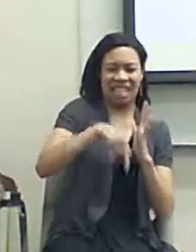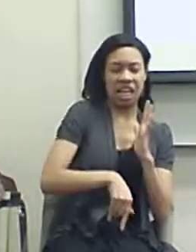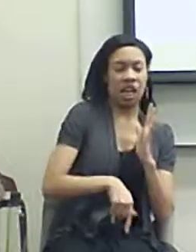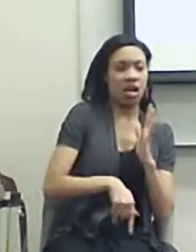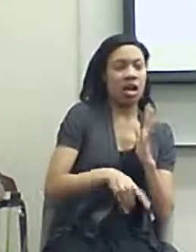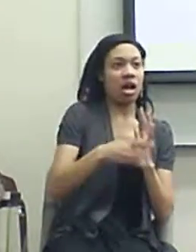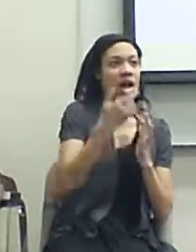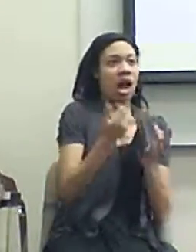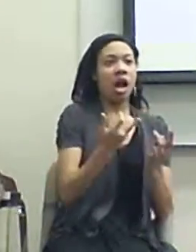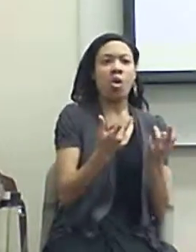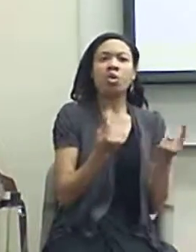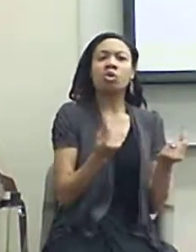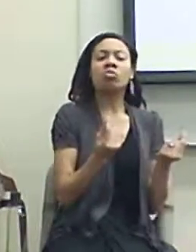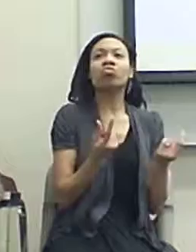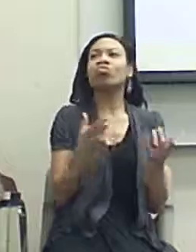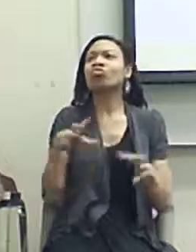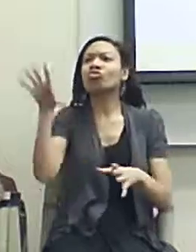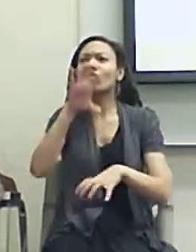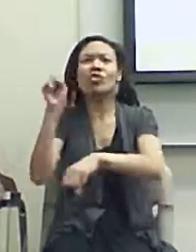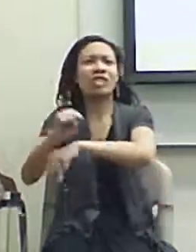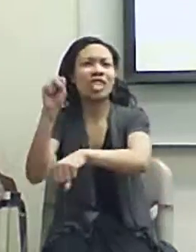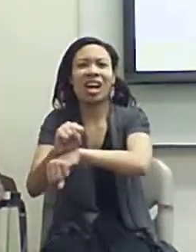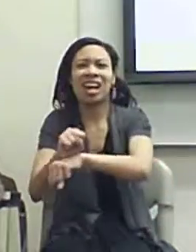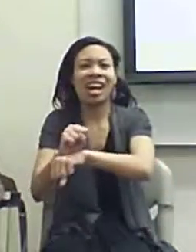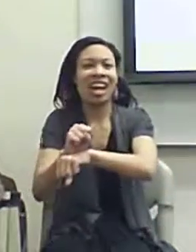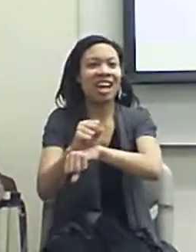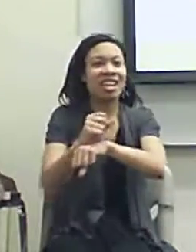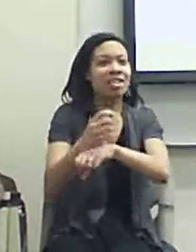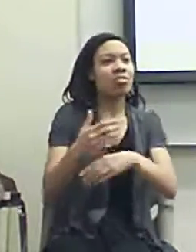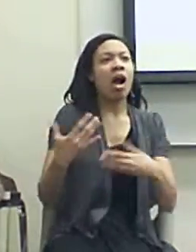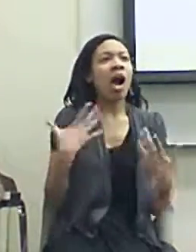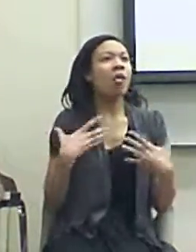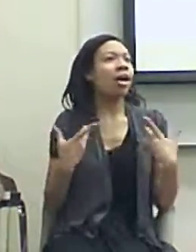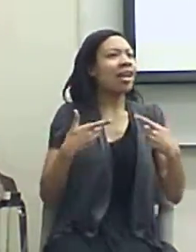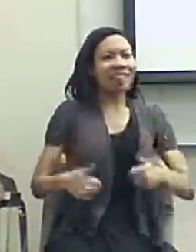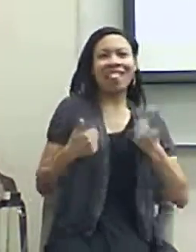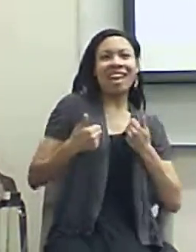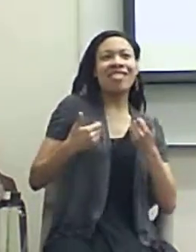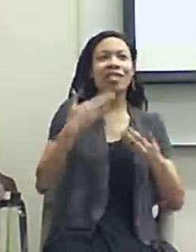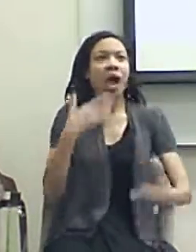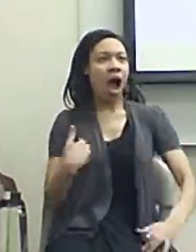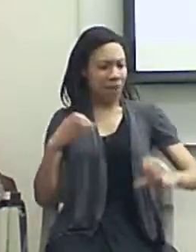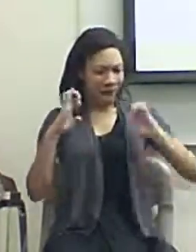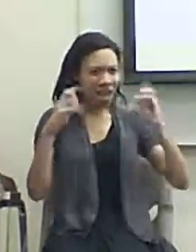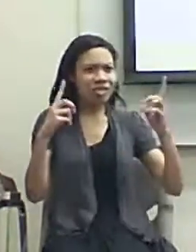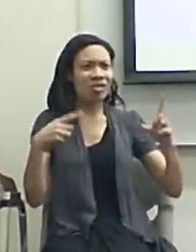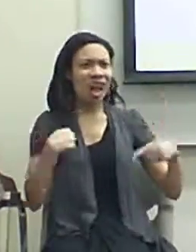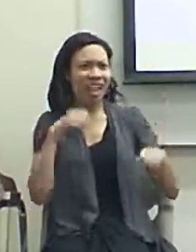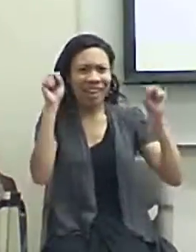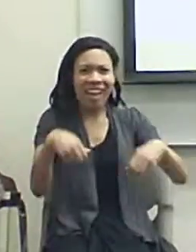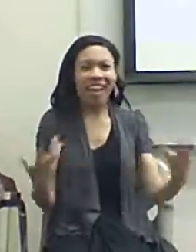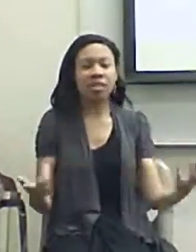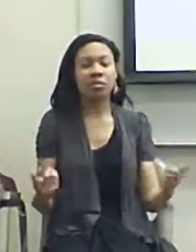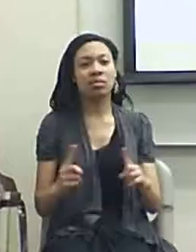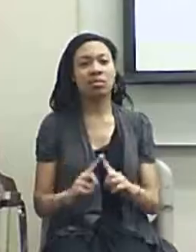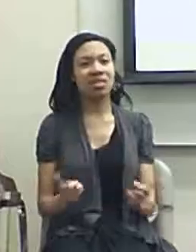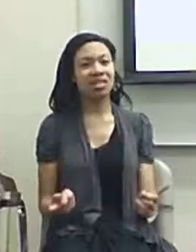employment, and she wants to keep going on with her life, because she's educated, she's very educated, she's very bright. I mean, just